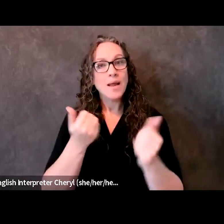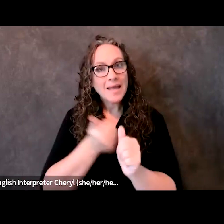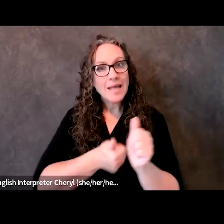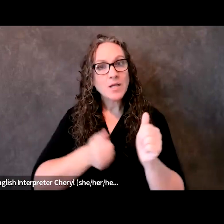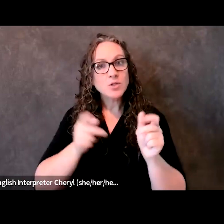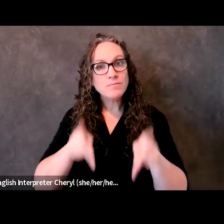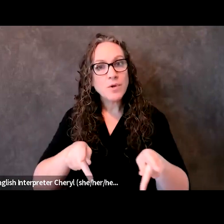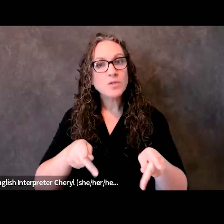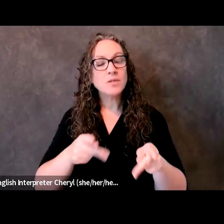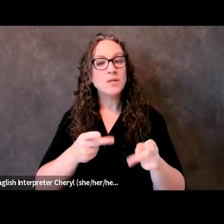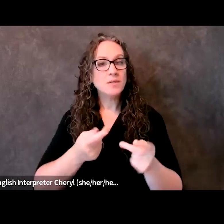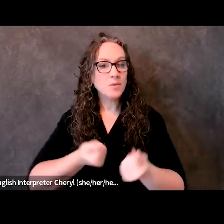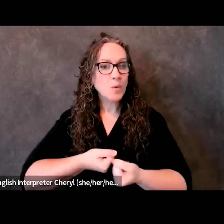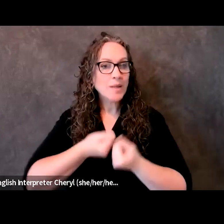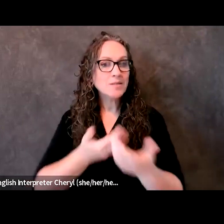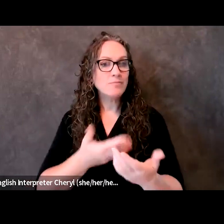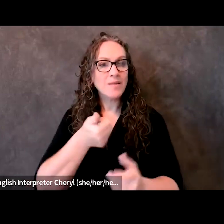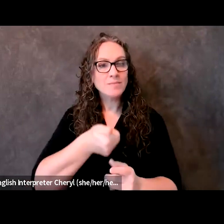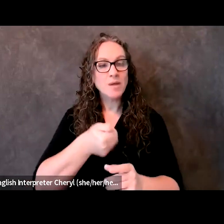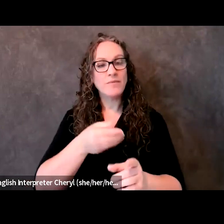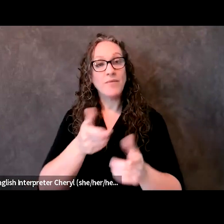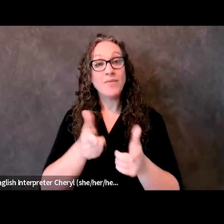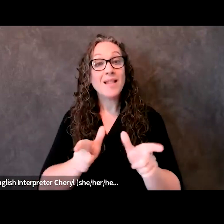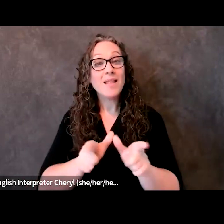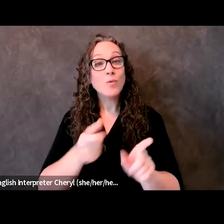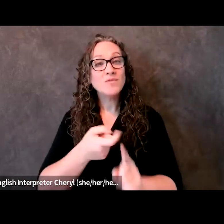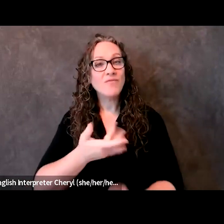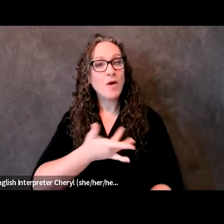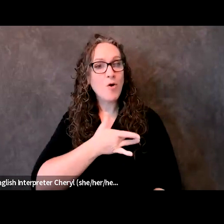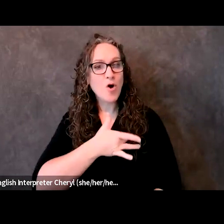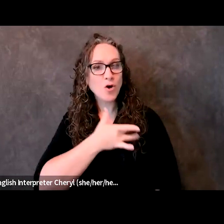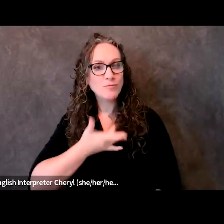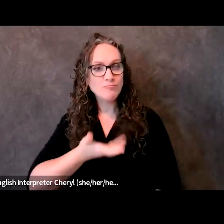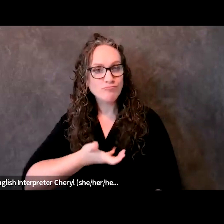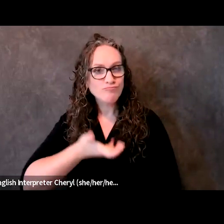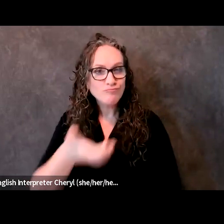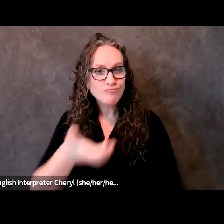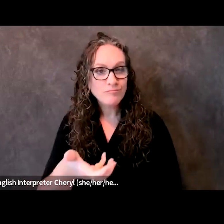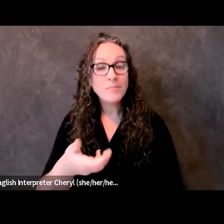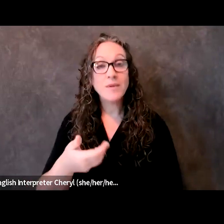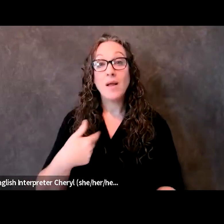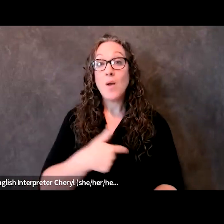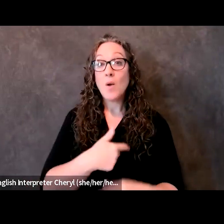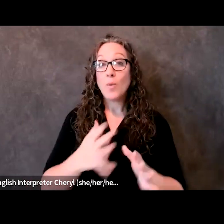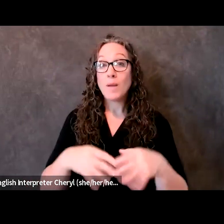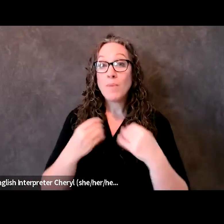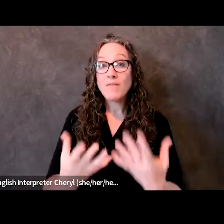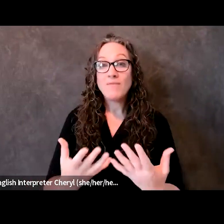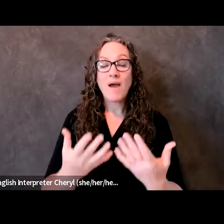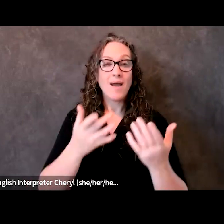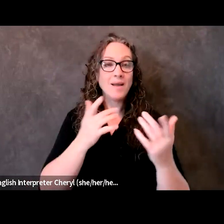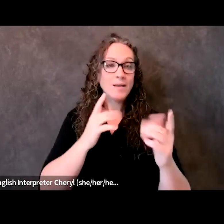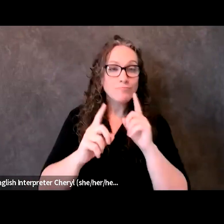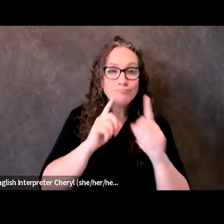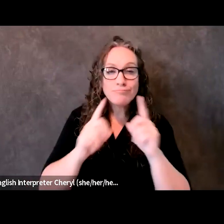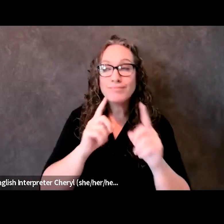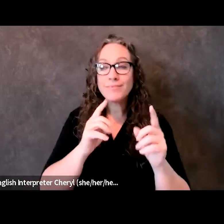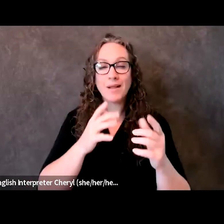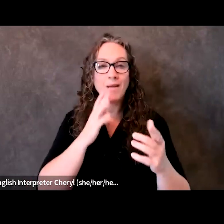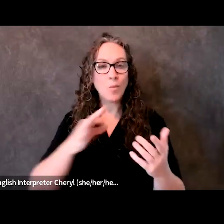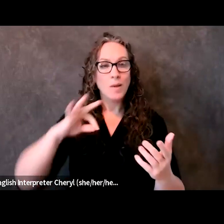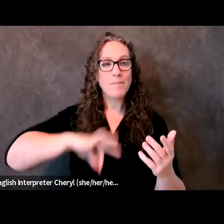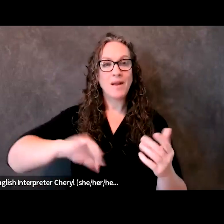in the language of their heart. By doing so, we're very confident to be part of conversations whose outcomes can benefit all the participants.